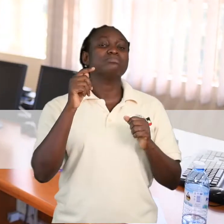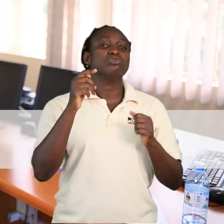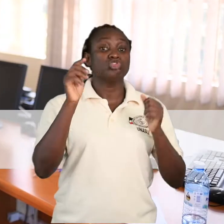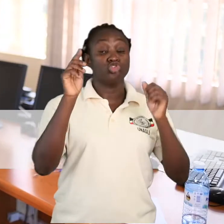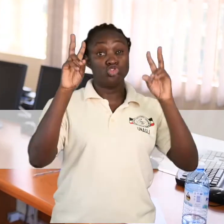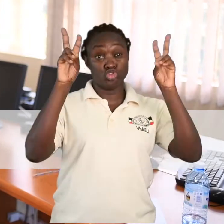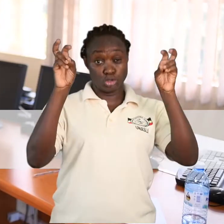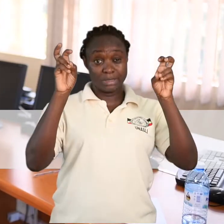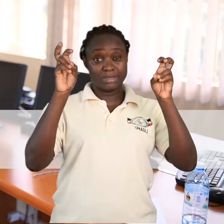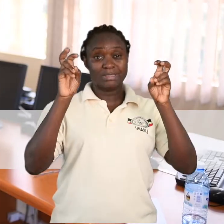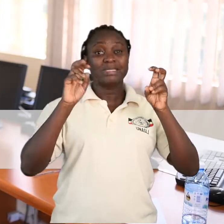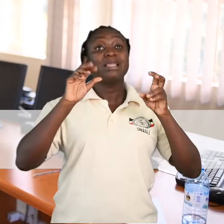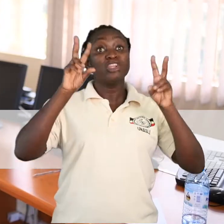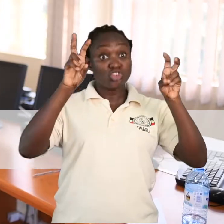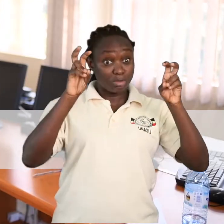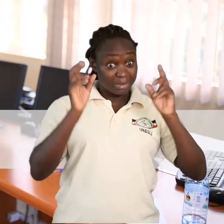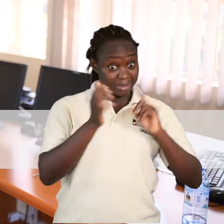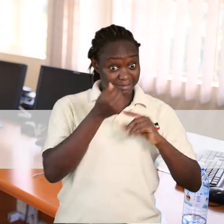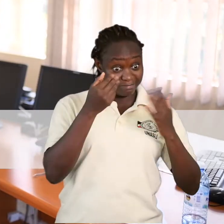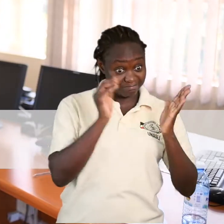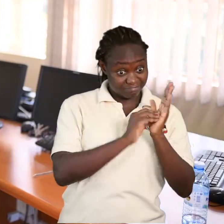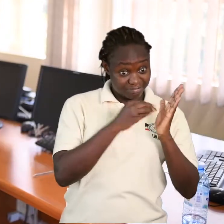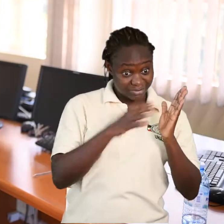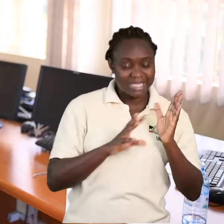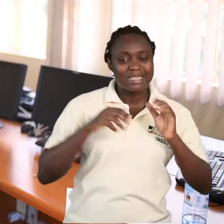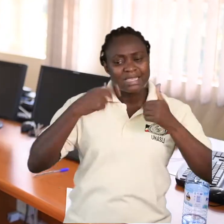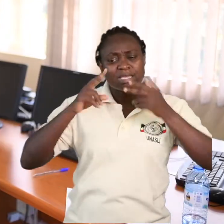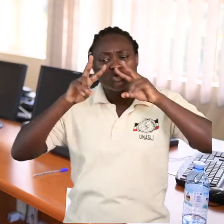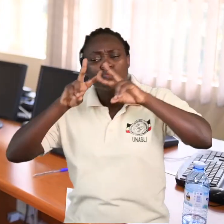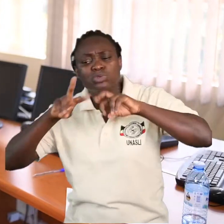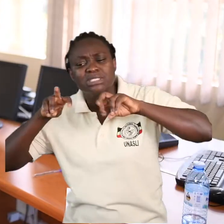research on it and get more information.